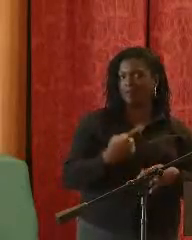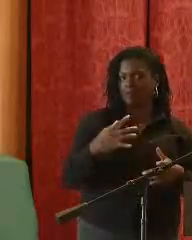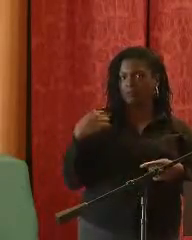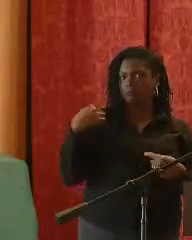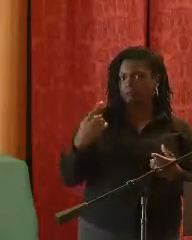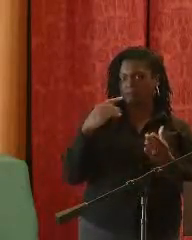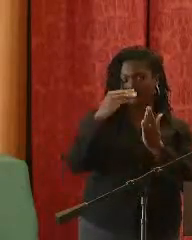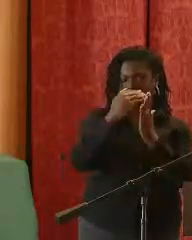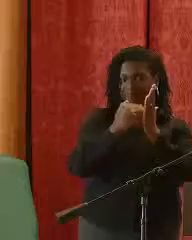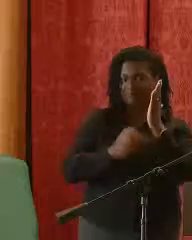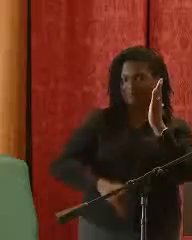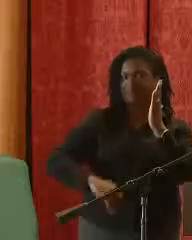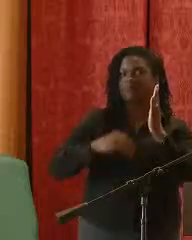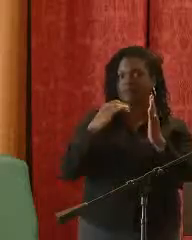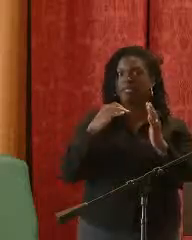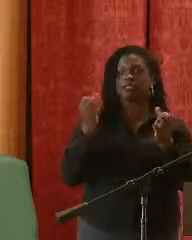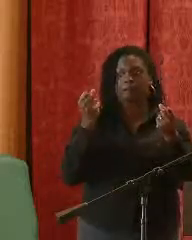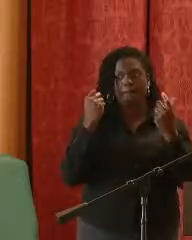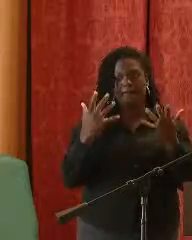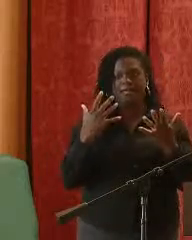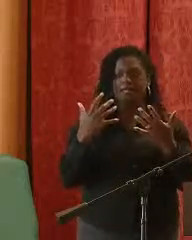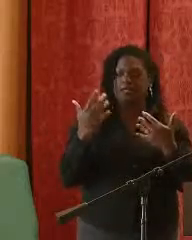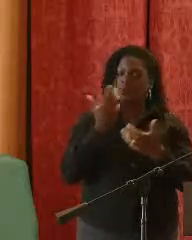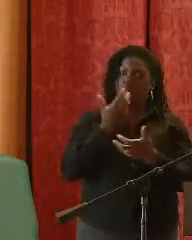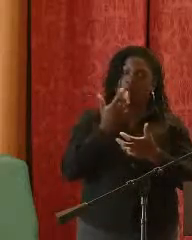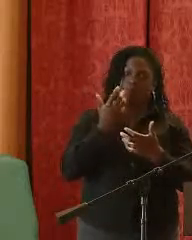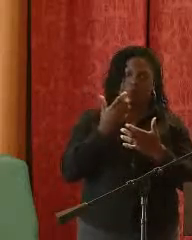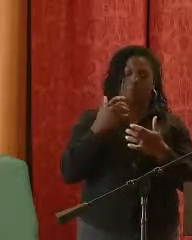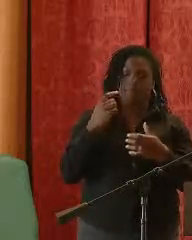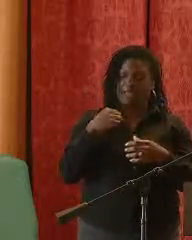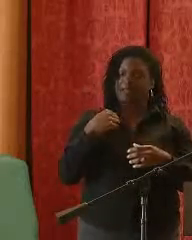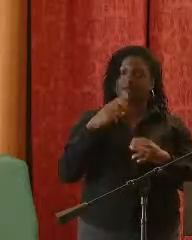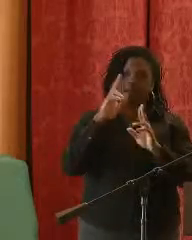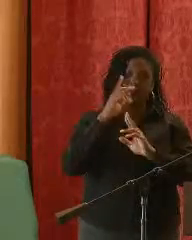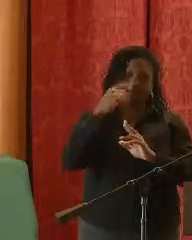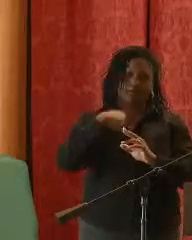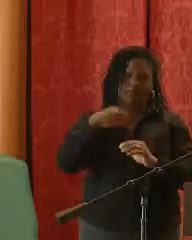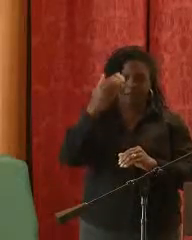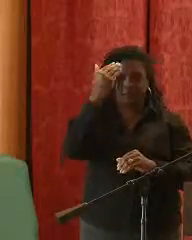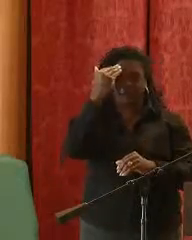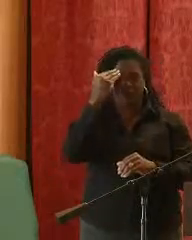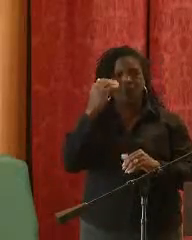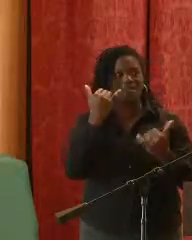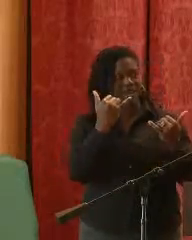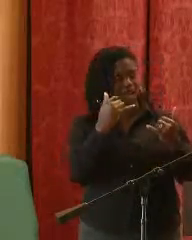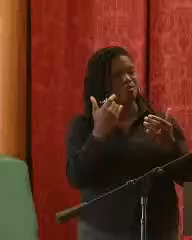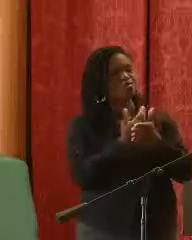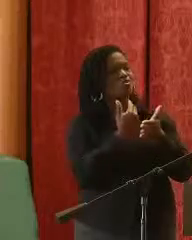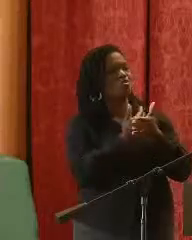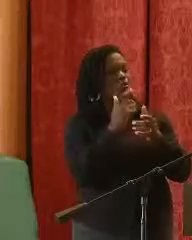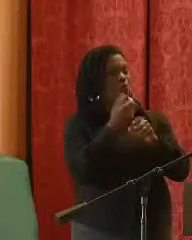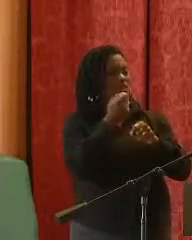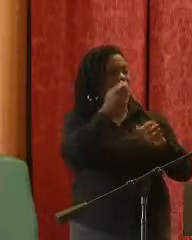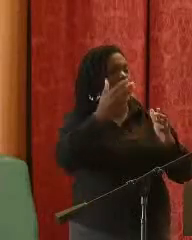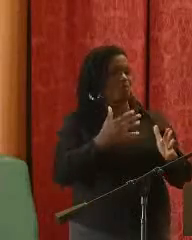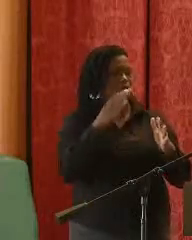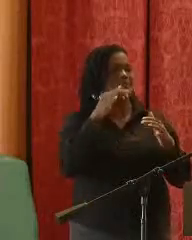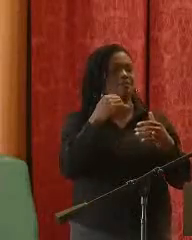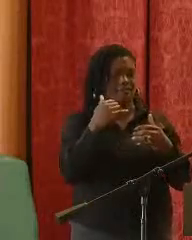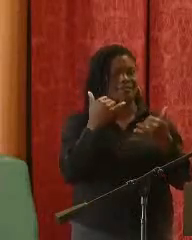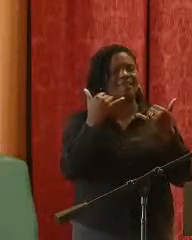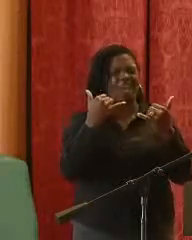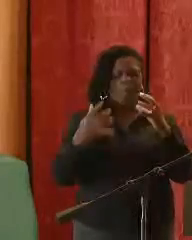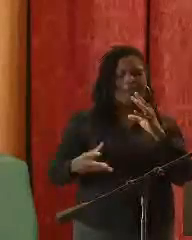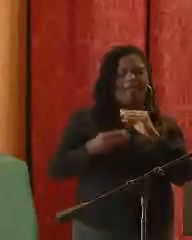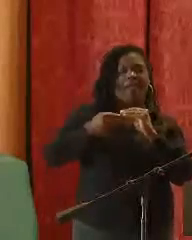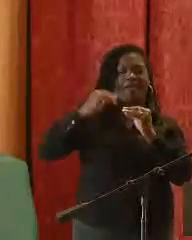community, many people that I have the privilege of knowing. And you are among them now. All of our winners are among these people who have done